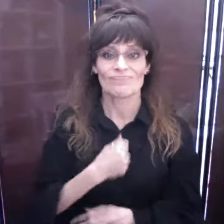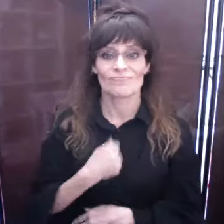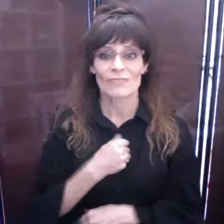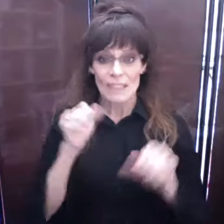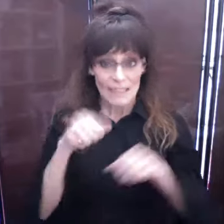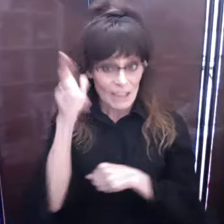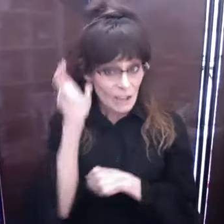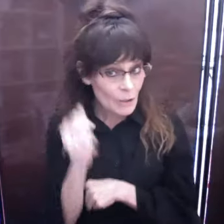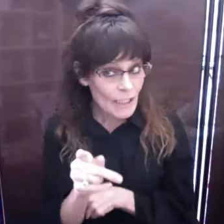okay?